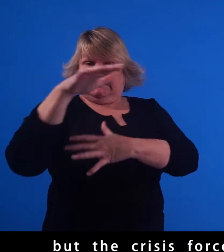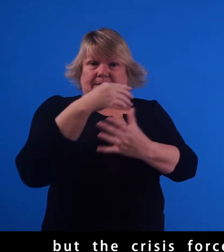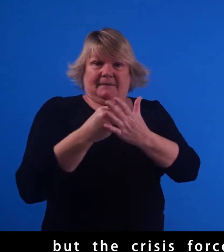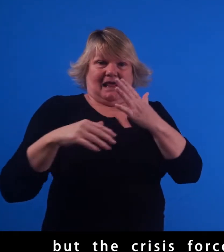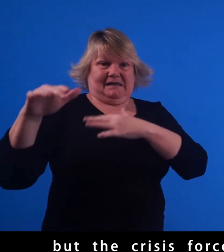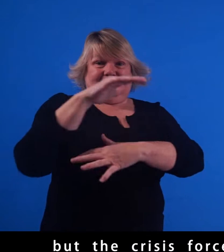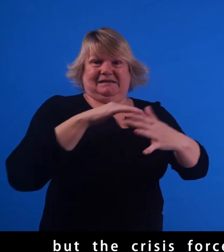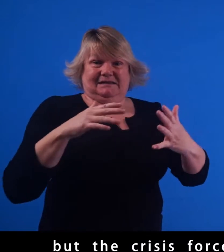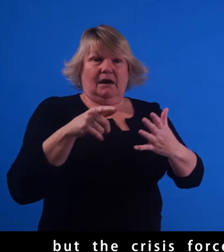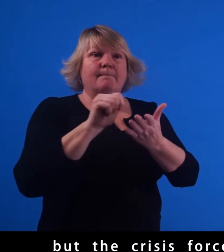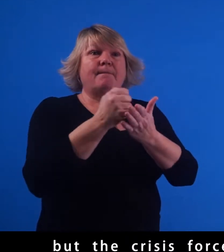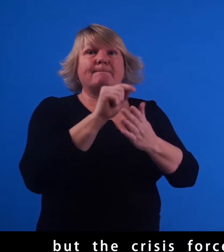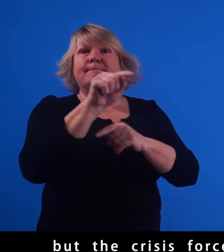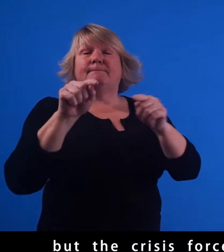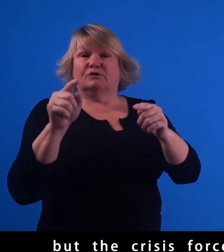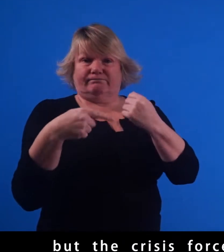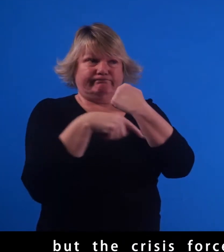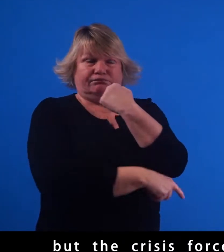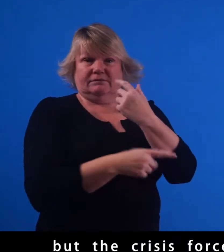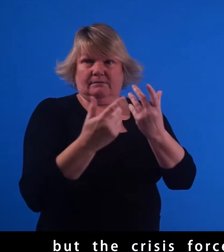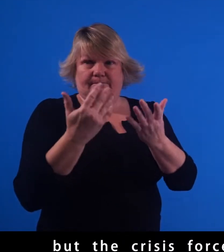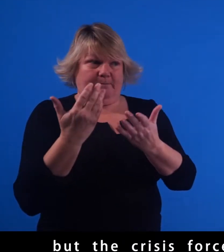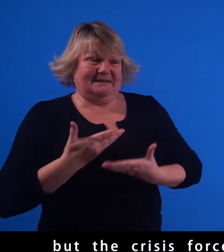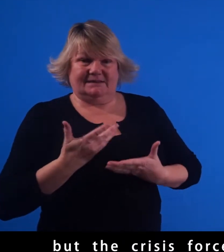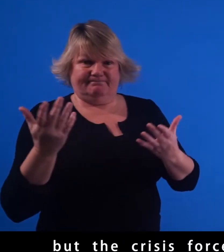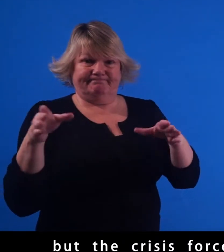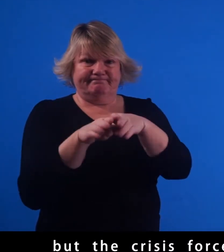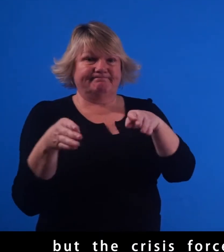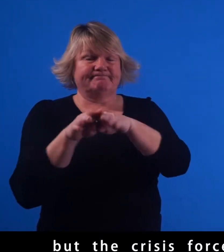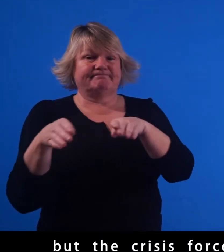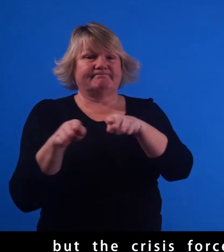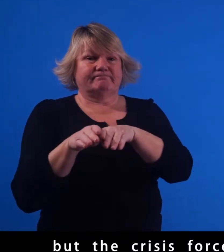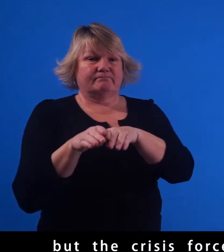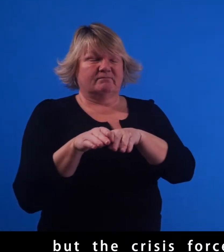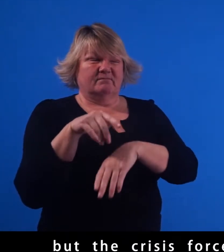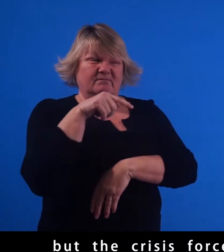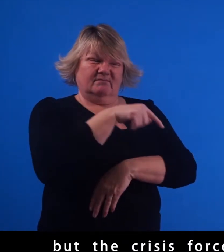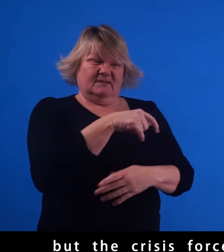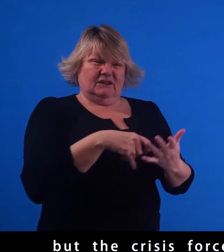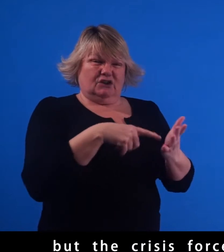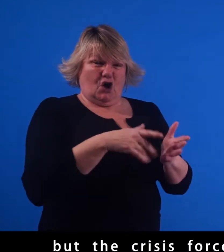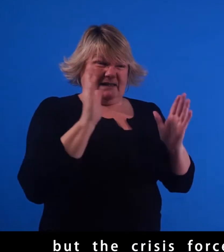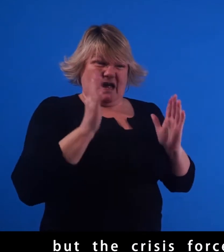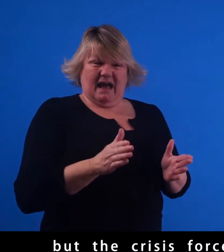but the crisis forced many publishers out of business, and so Scott had to repay the banks himself.